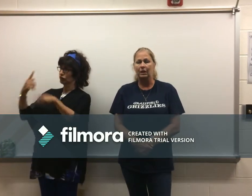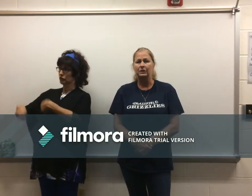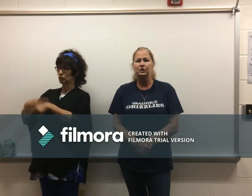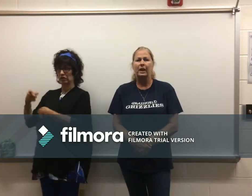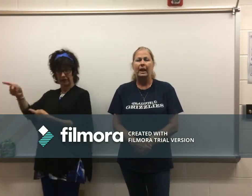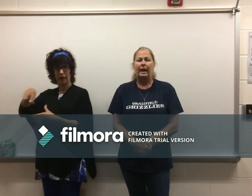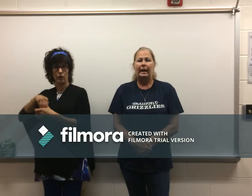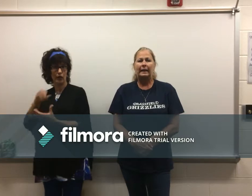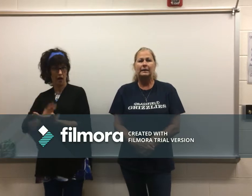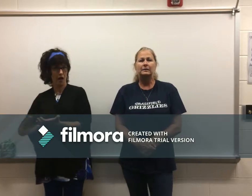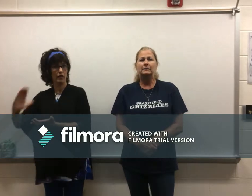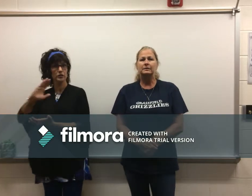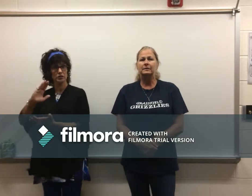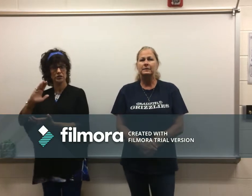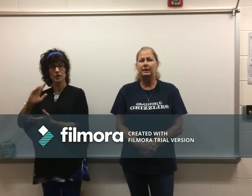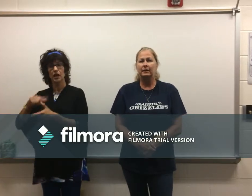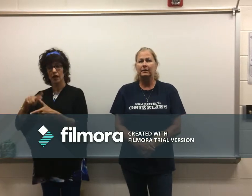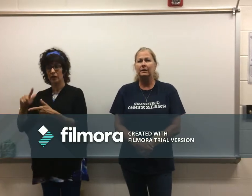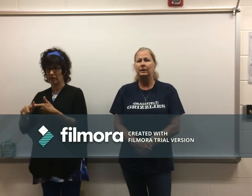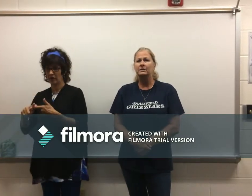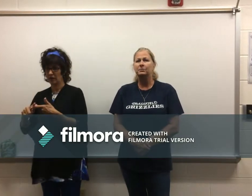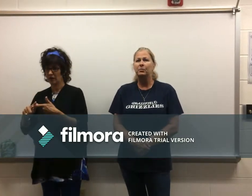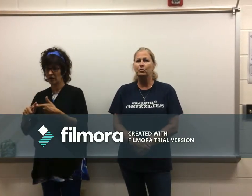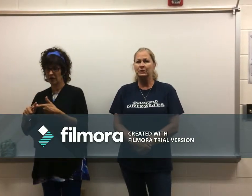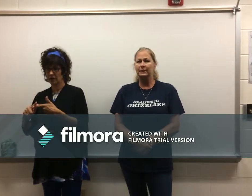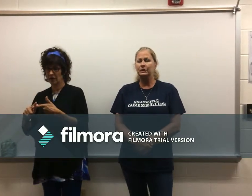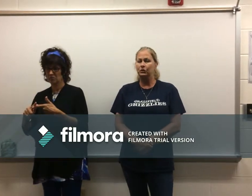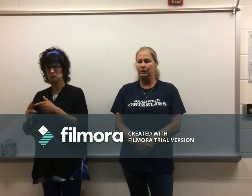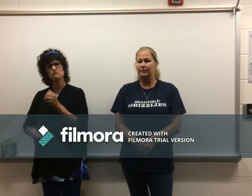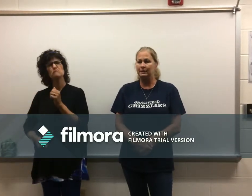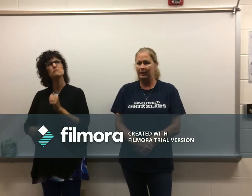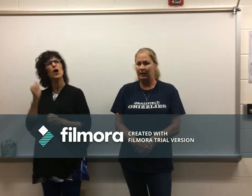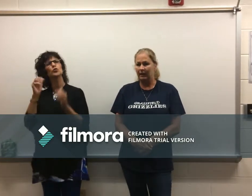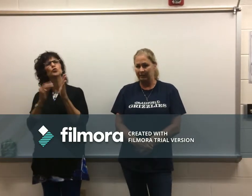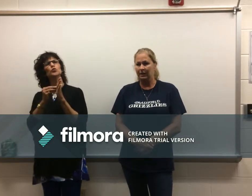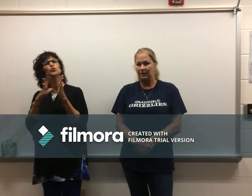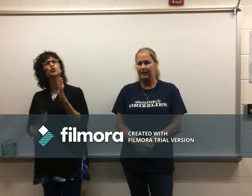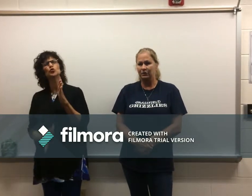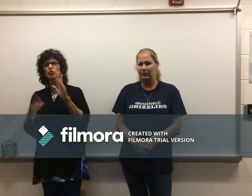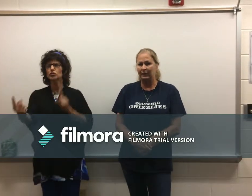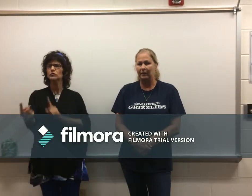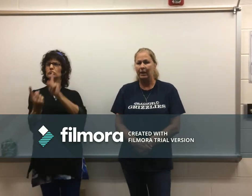college. And since then, it's mostly students that I come into contact with.